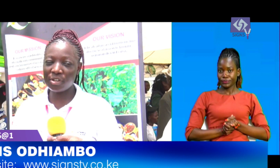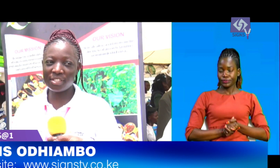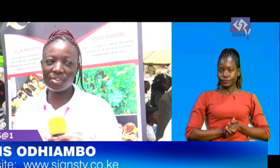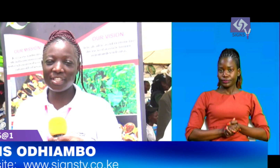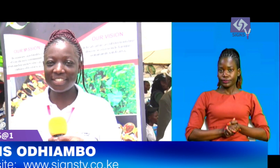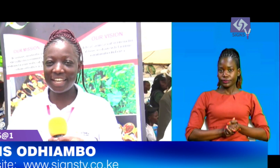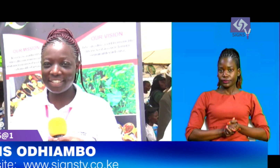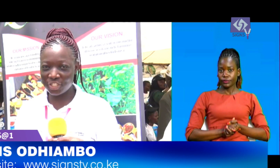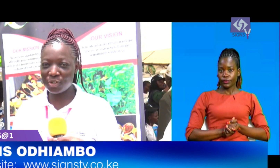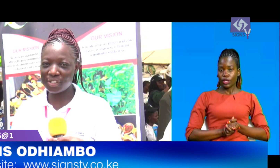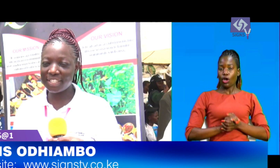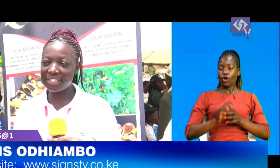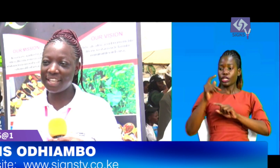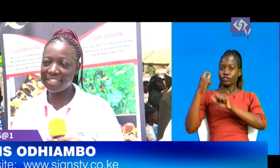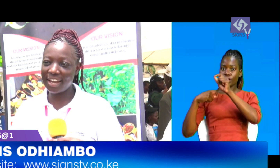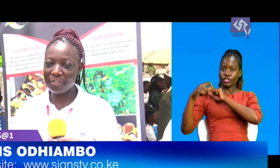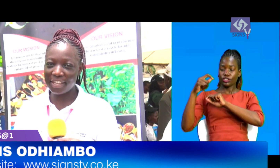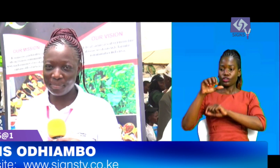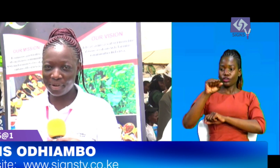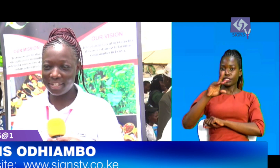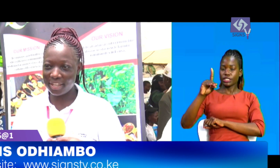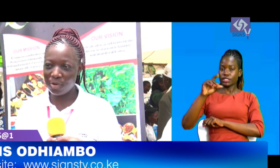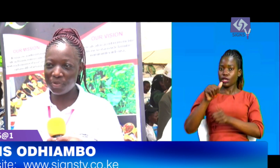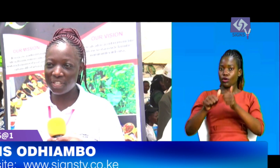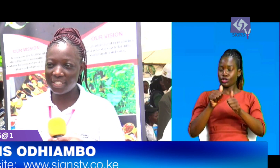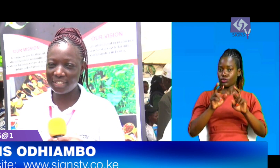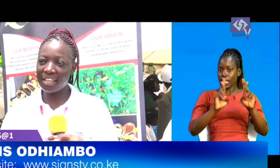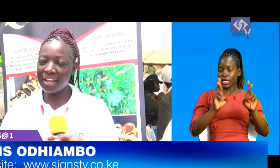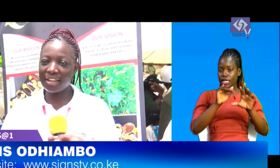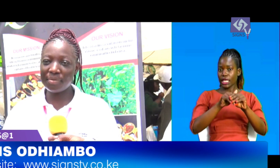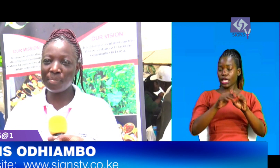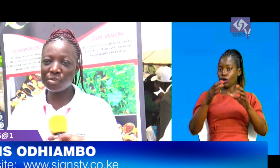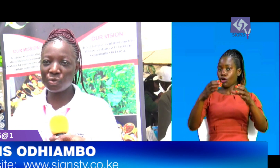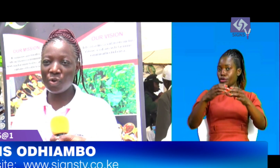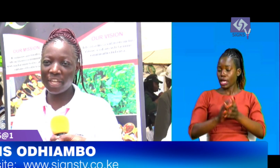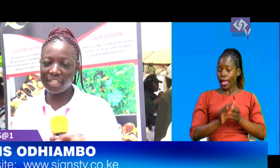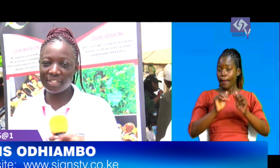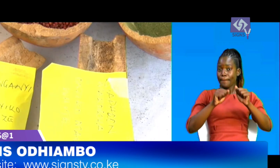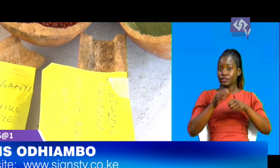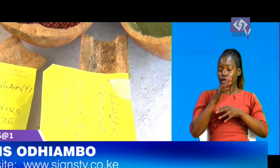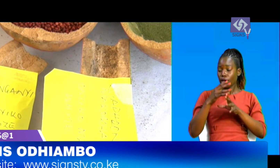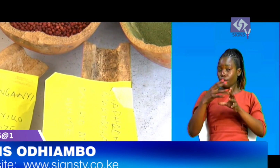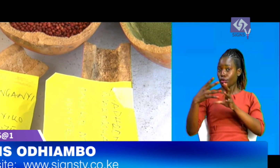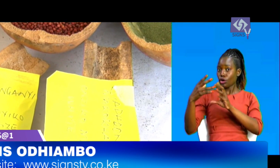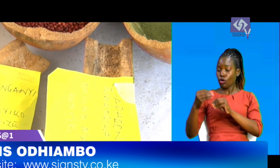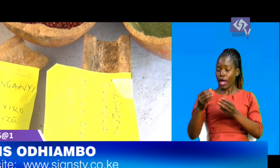is on the traditional seeds that are available in the communities. They can be able to go and extract those seeds that they have stored in